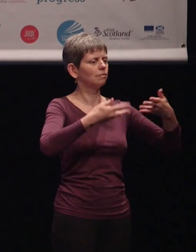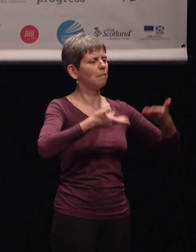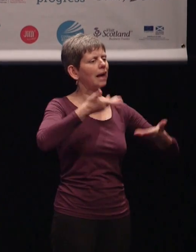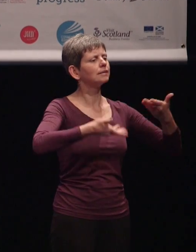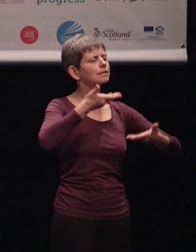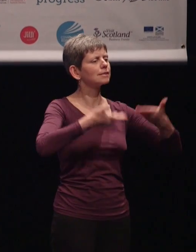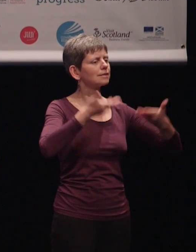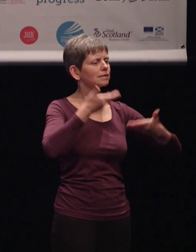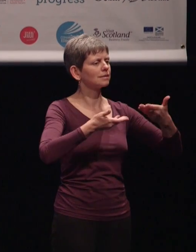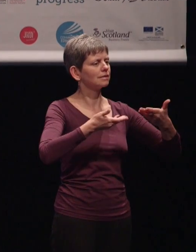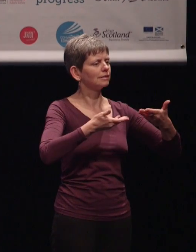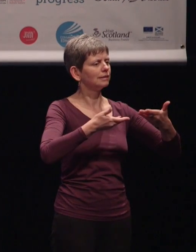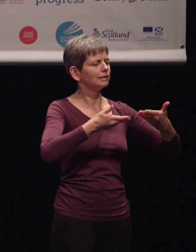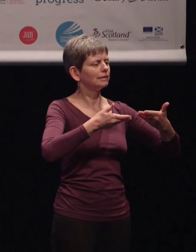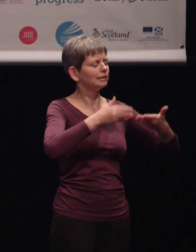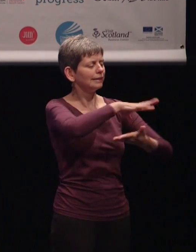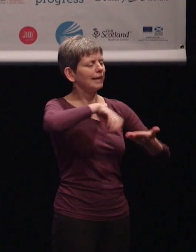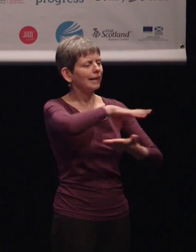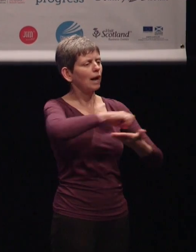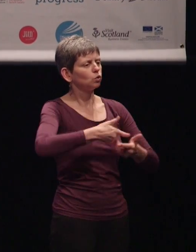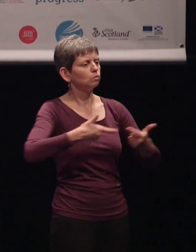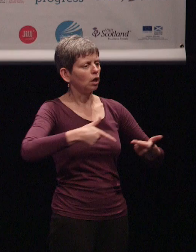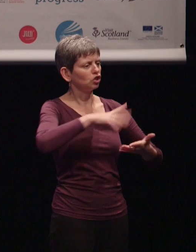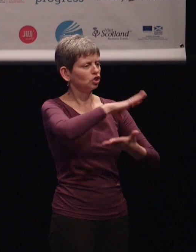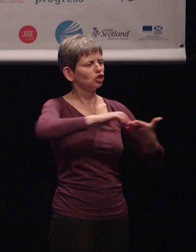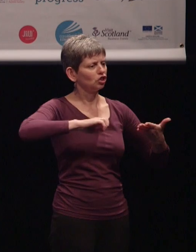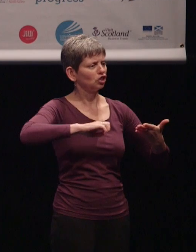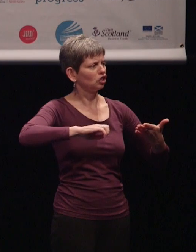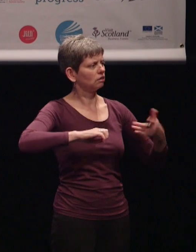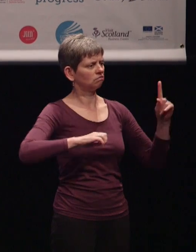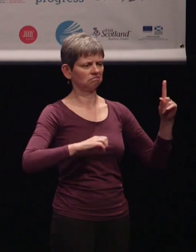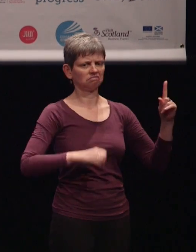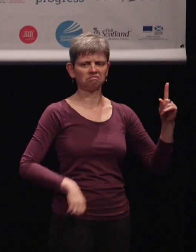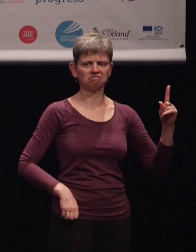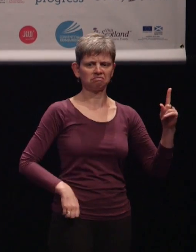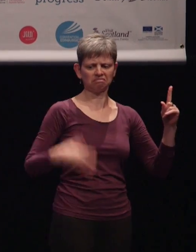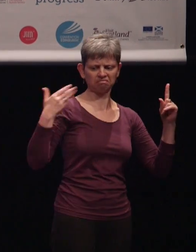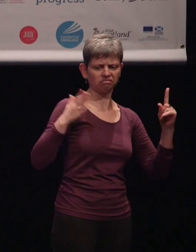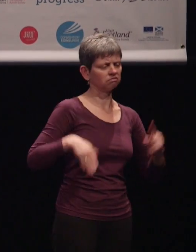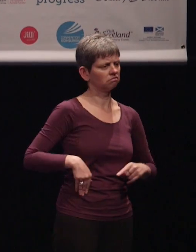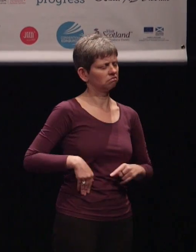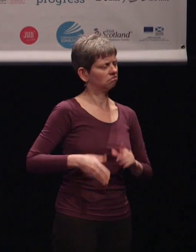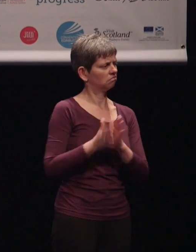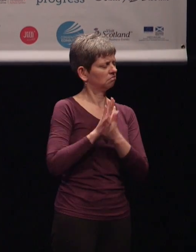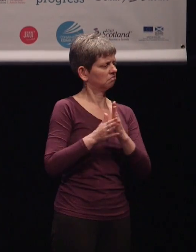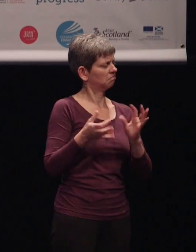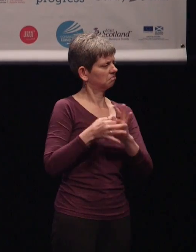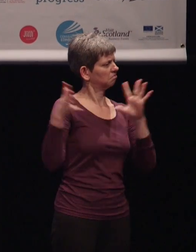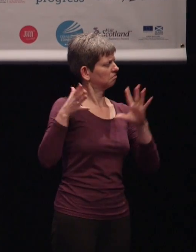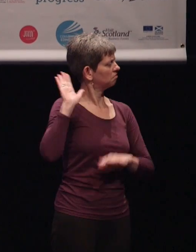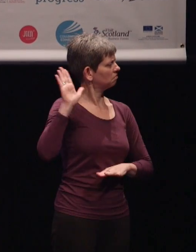overdraw this account, the person with autism might just not want to have anything to do with us.